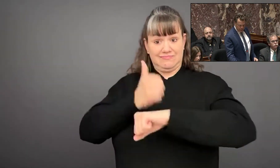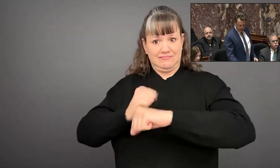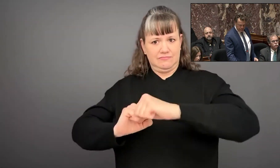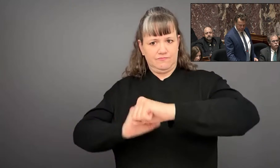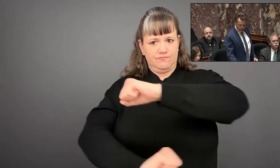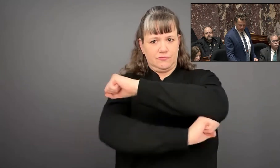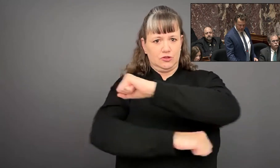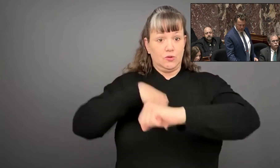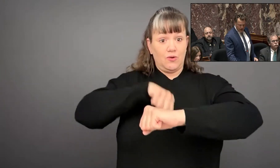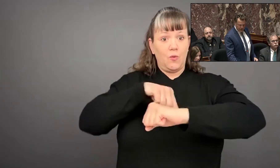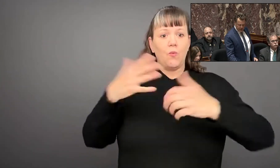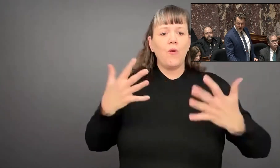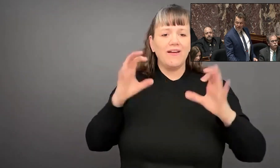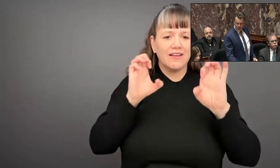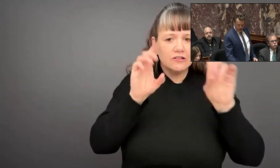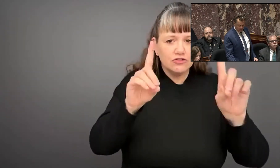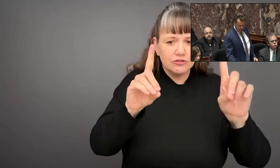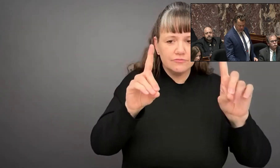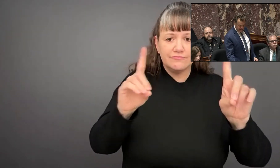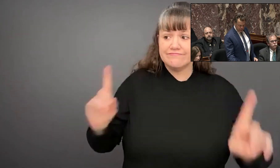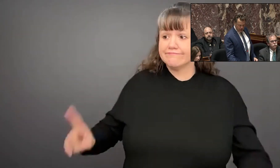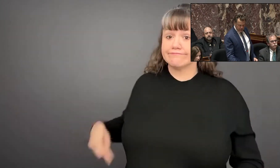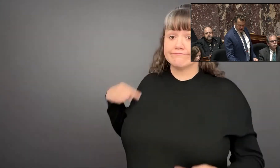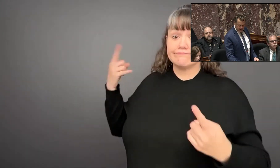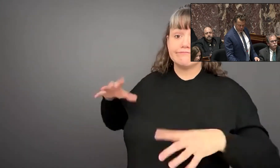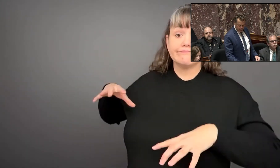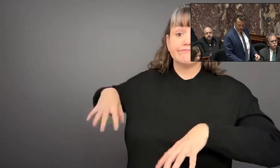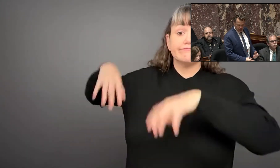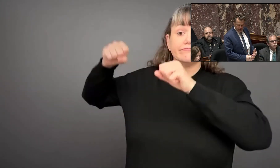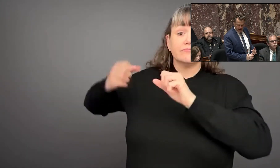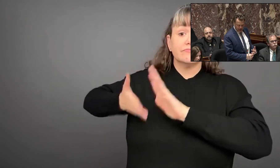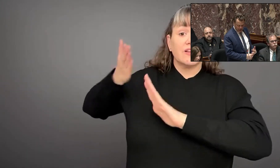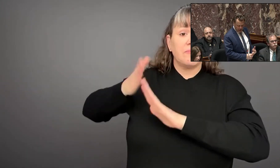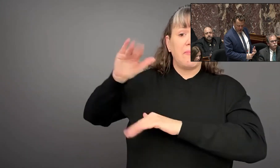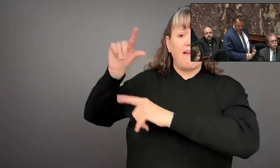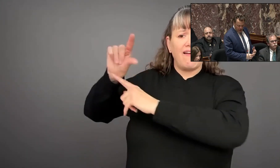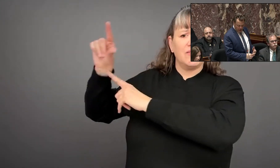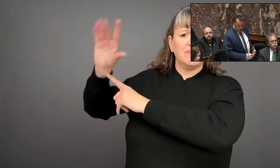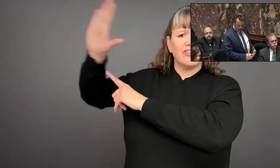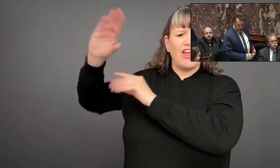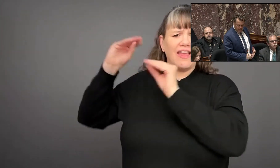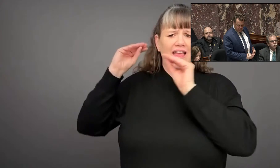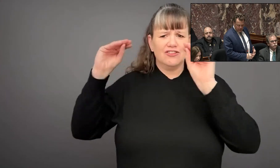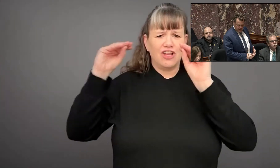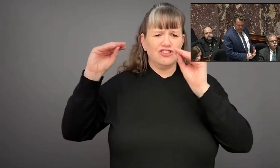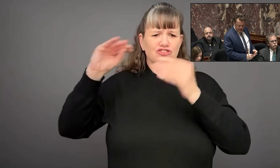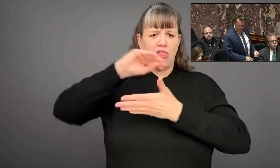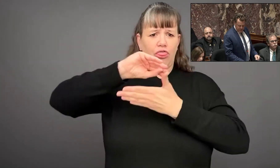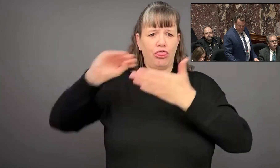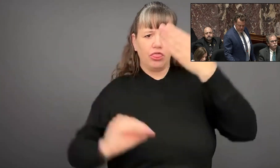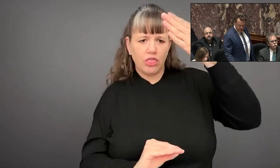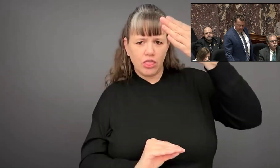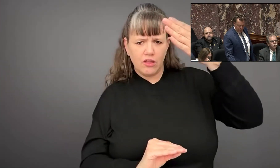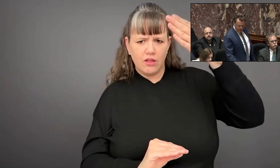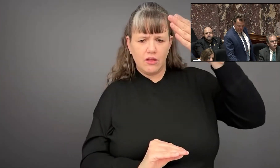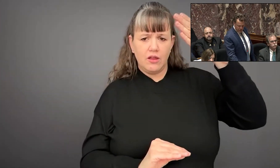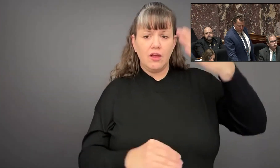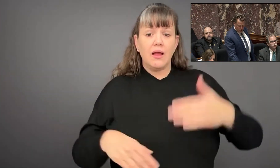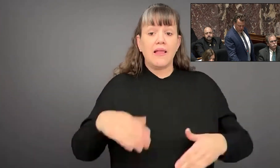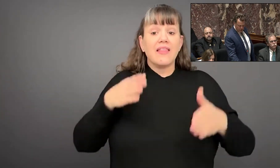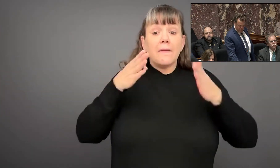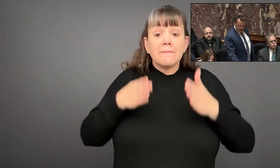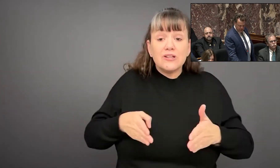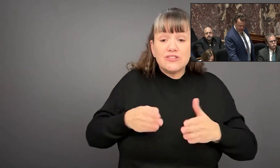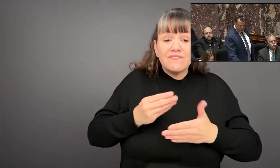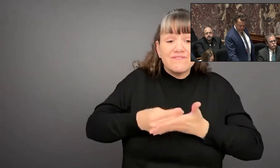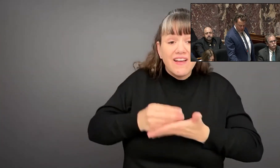British Columbia. BC ranks 9th of the 10 provinces in per-pupil funding. Chronic underinvestment has left teachers unable to do their